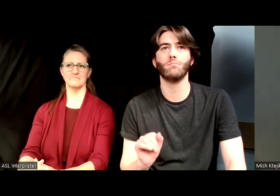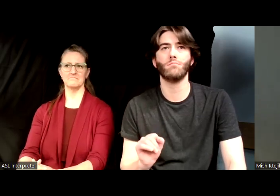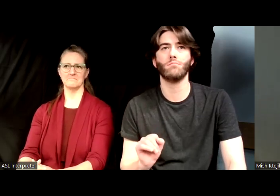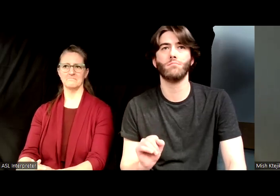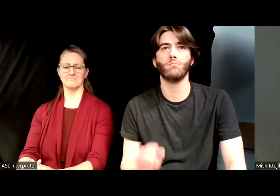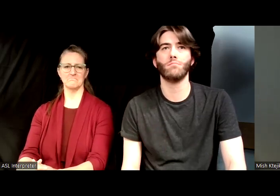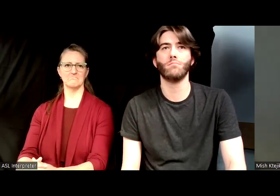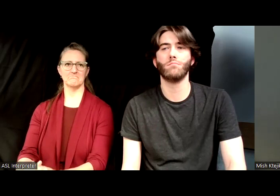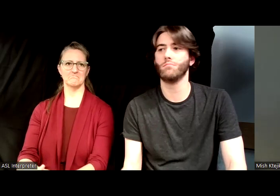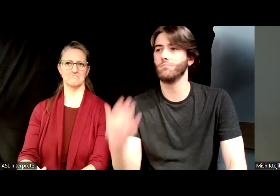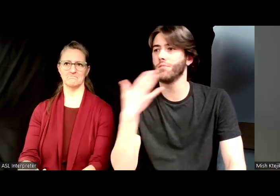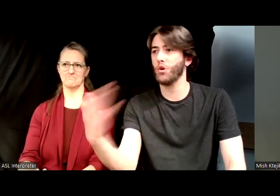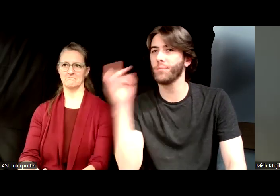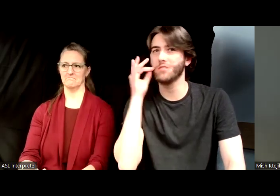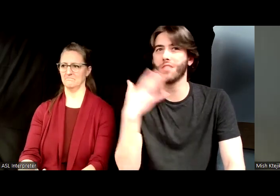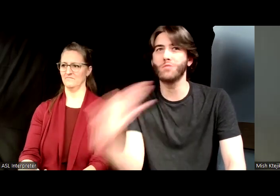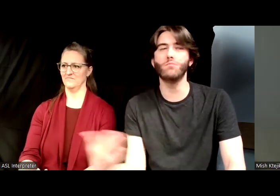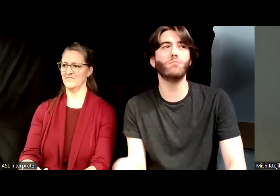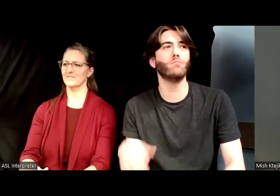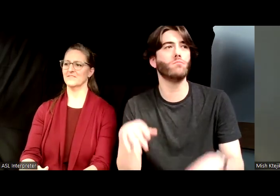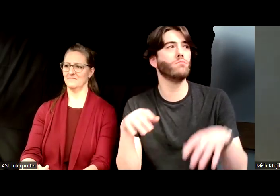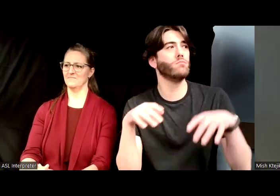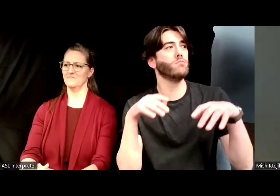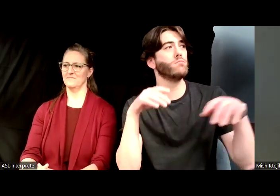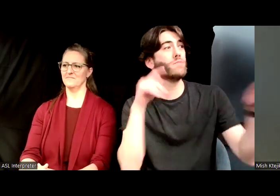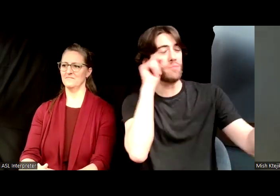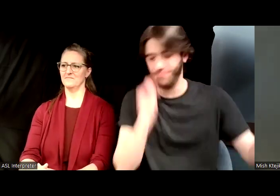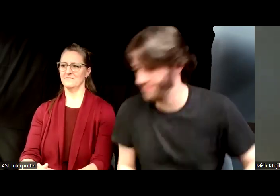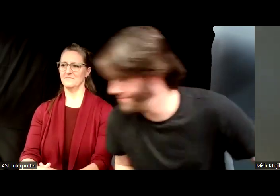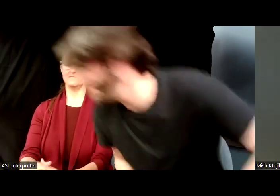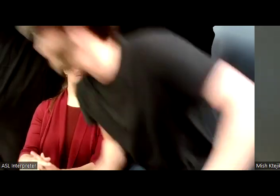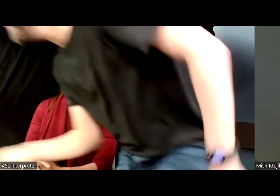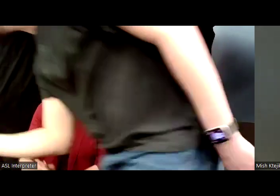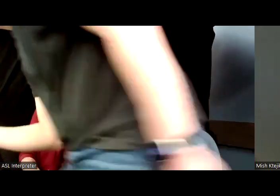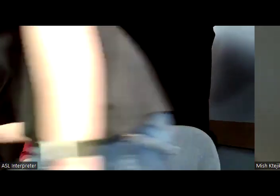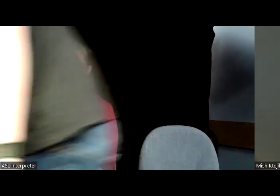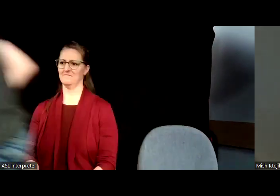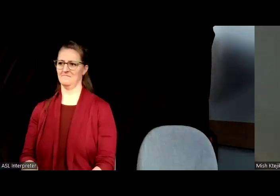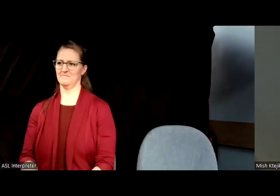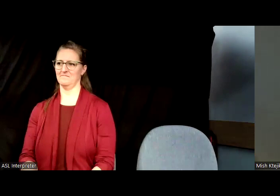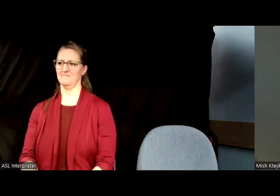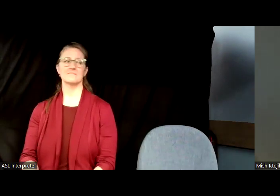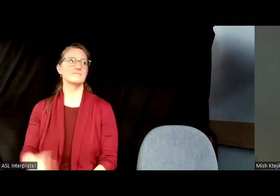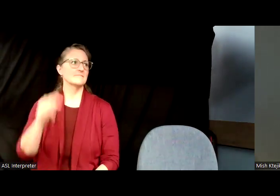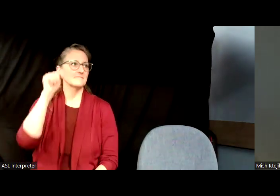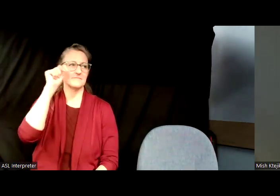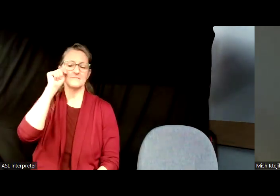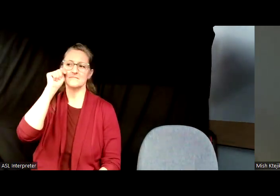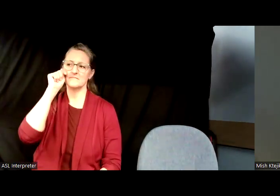history of why there's the different levels of licensure. And this is Jack. Thank you, Mitch. Yes, Tammy?